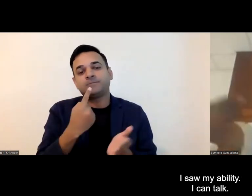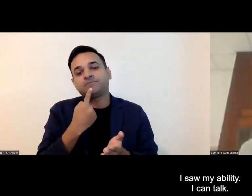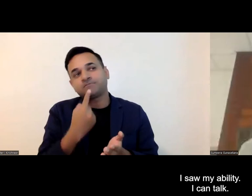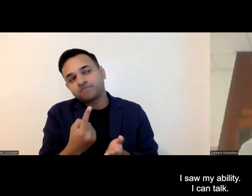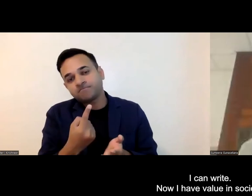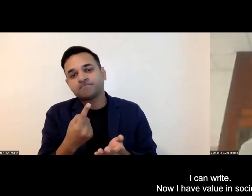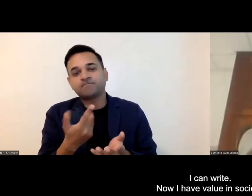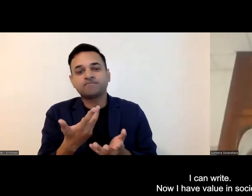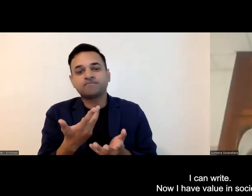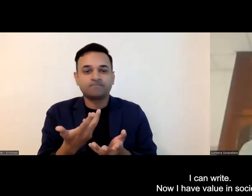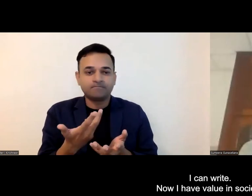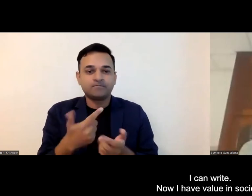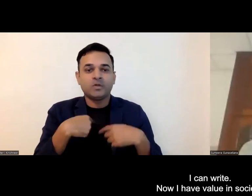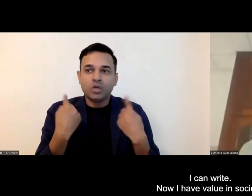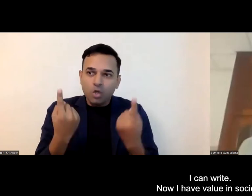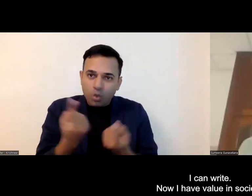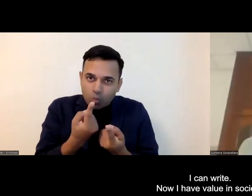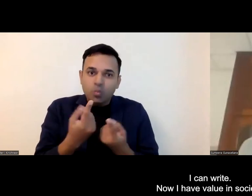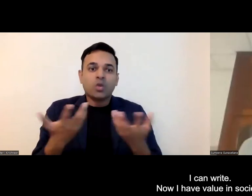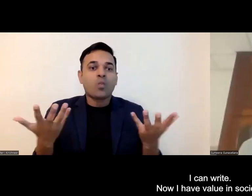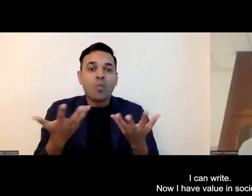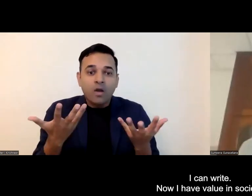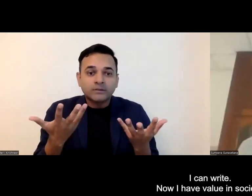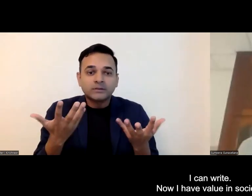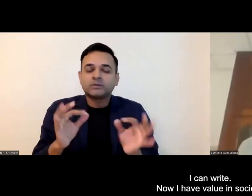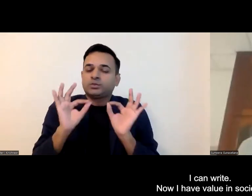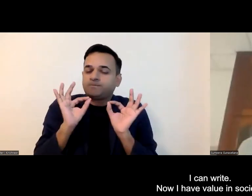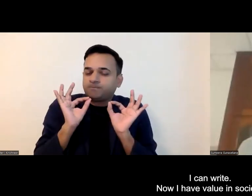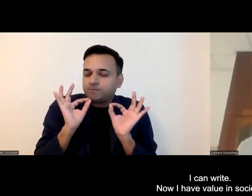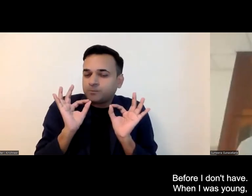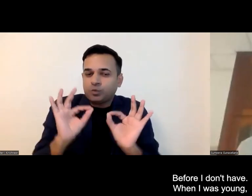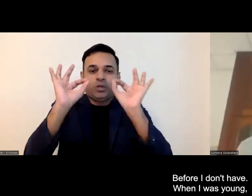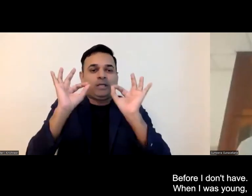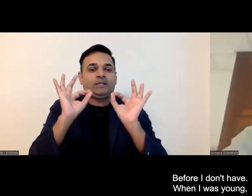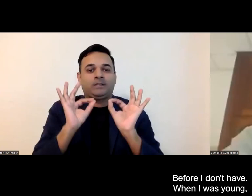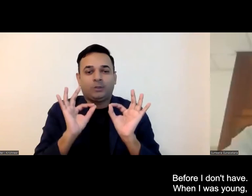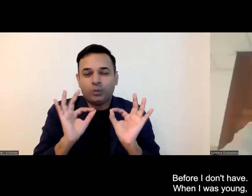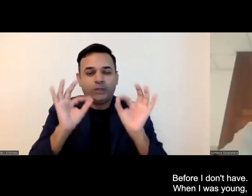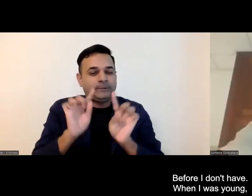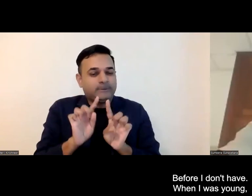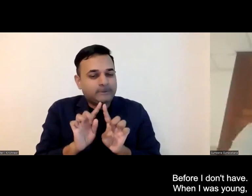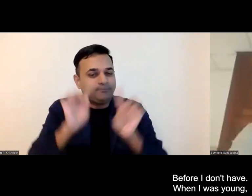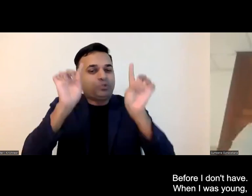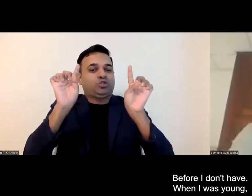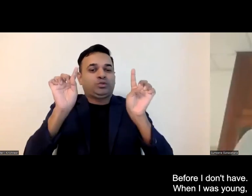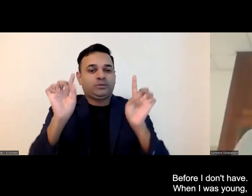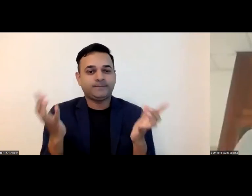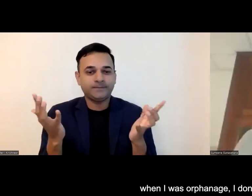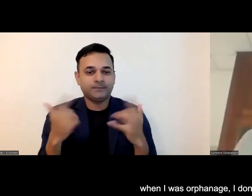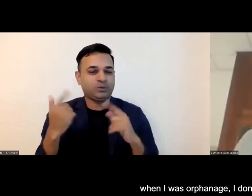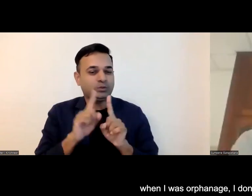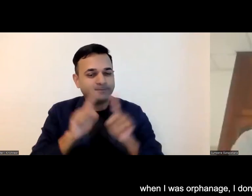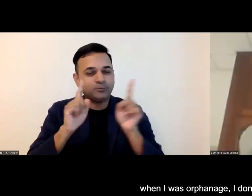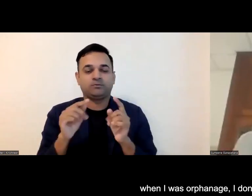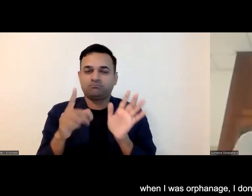I can talk. I can write. Now I have a value in this society. Before, I don't have. When I was young,